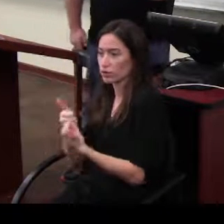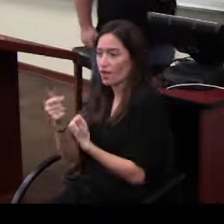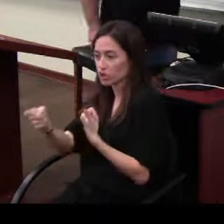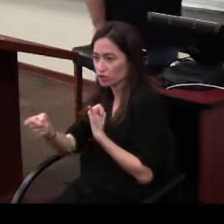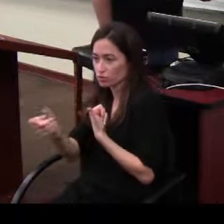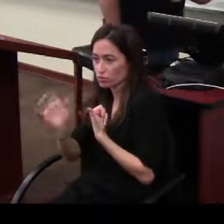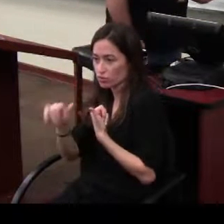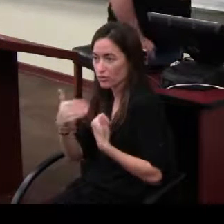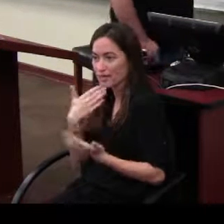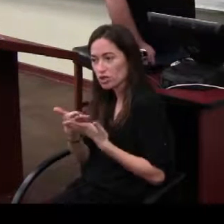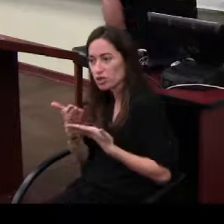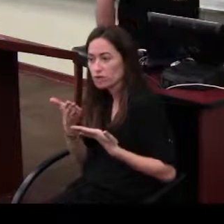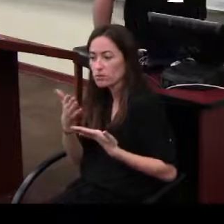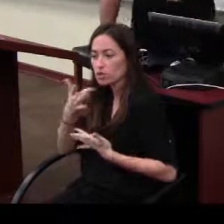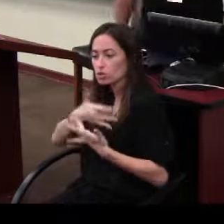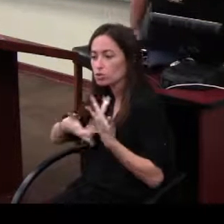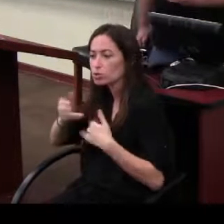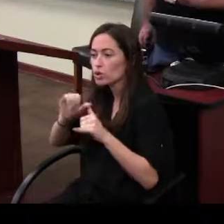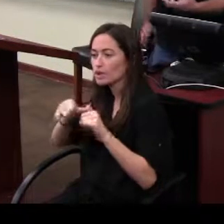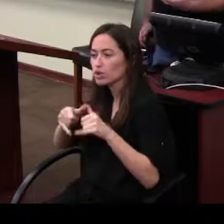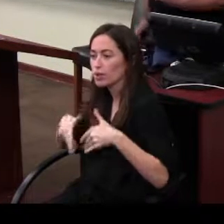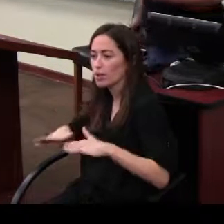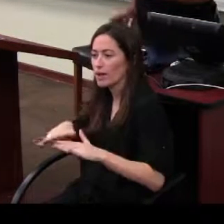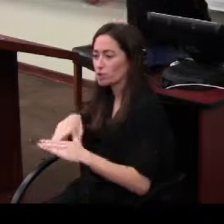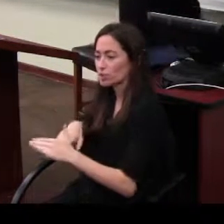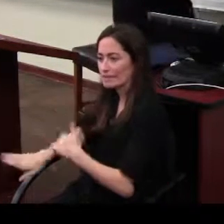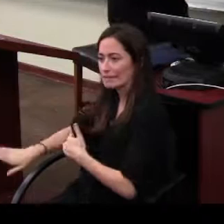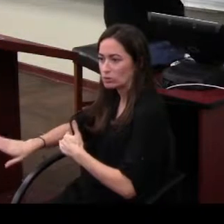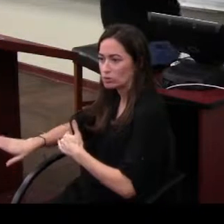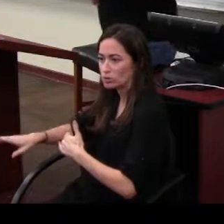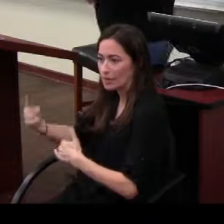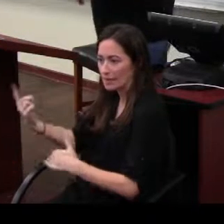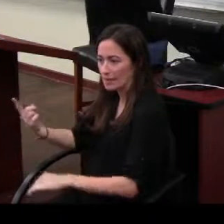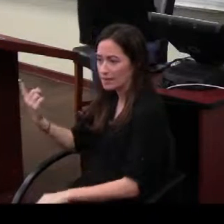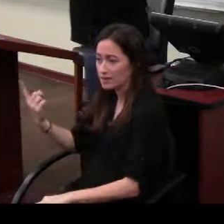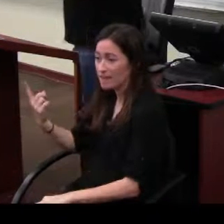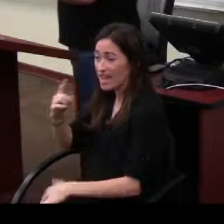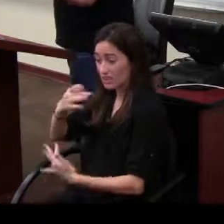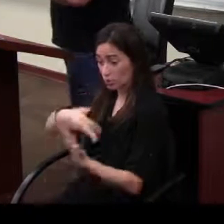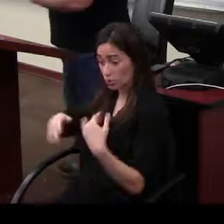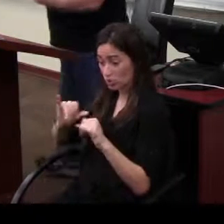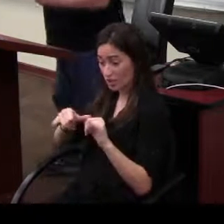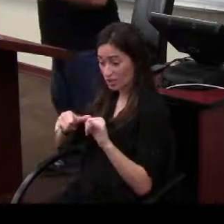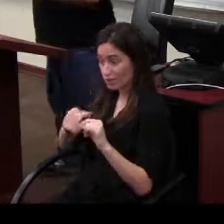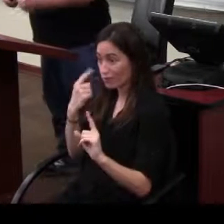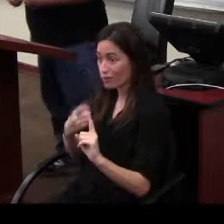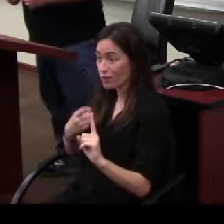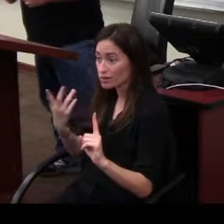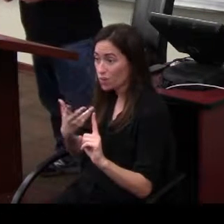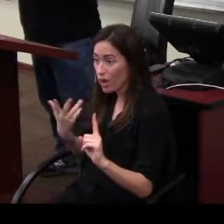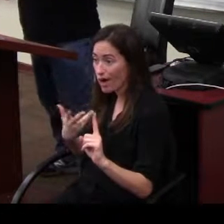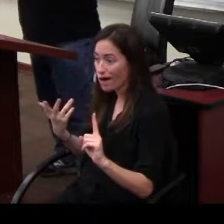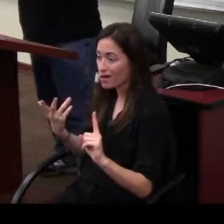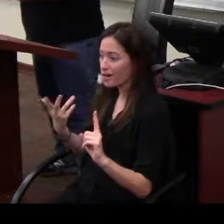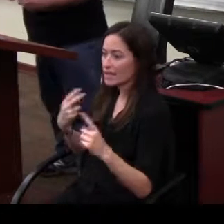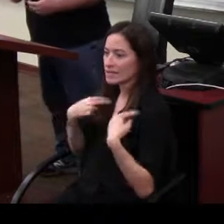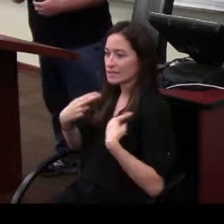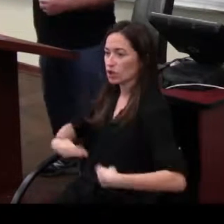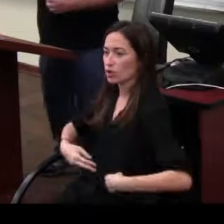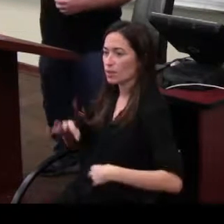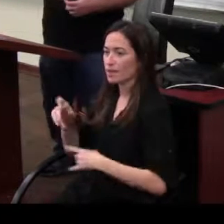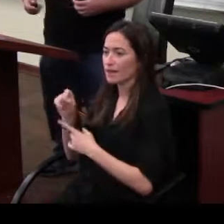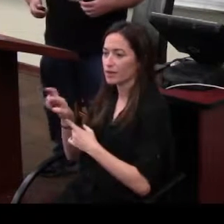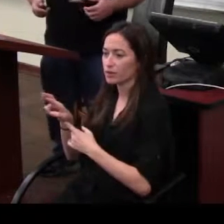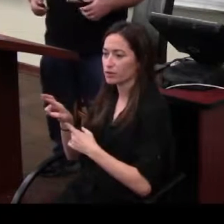and do stuff, right? This is a social engineering piece. And all social engineering comes down to dealing with the human factor and the things